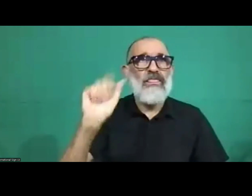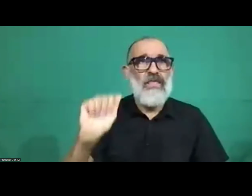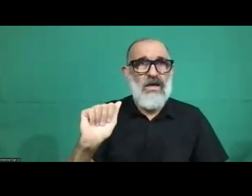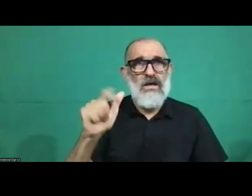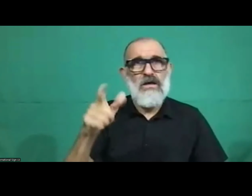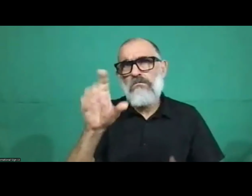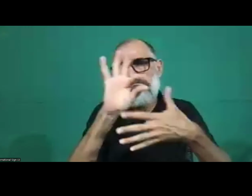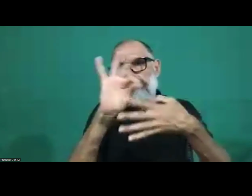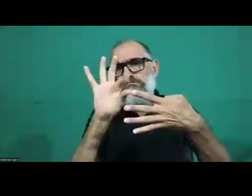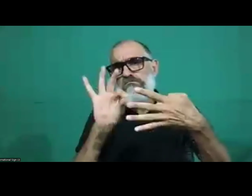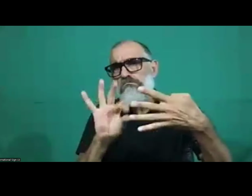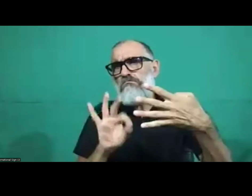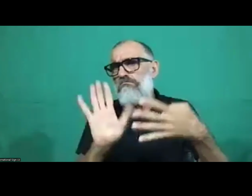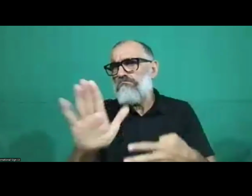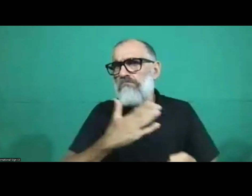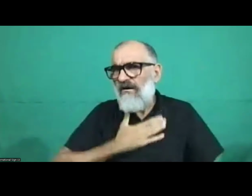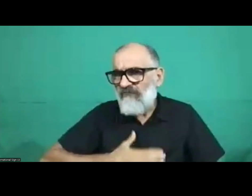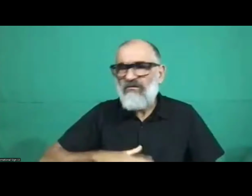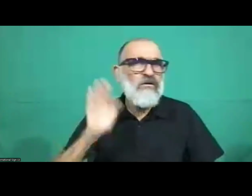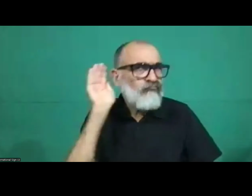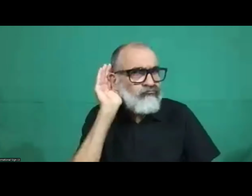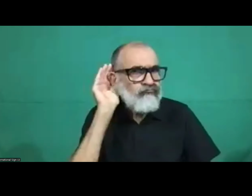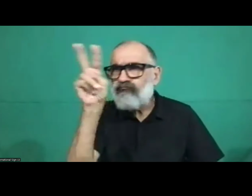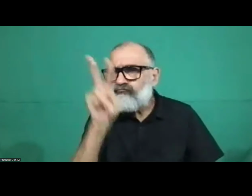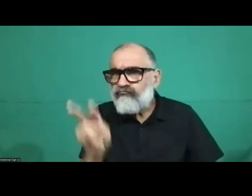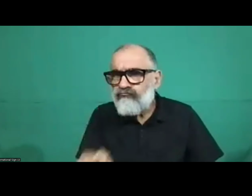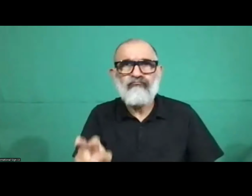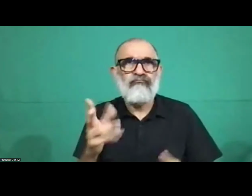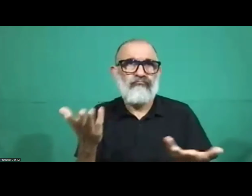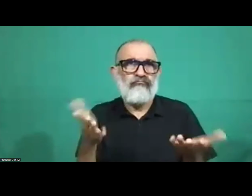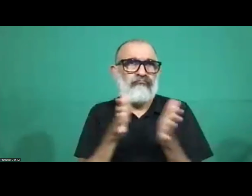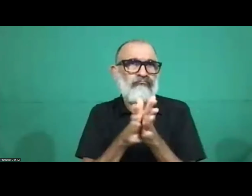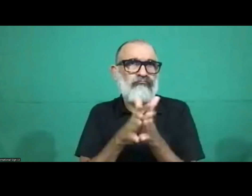For Kenya Rwanda, I think we are still getting set up. I think we are good to go. I